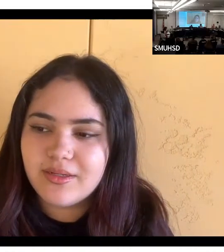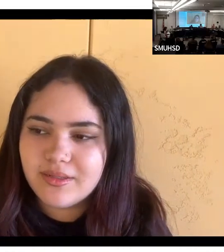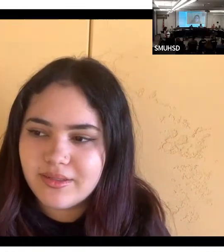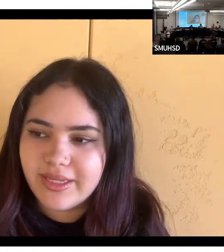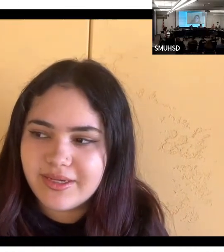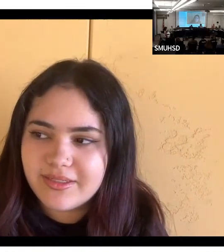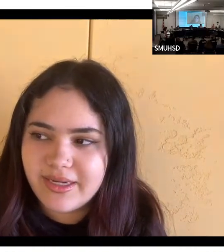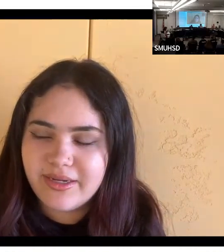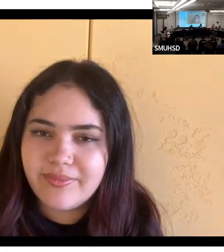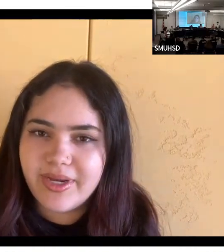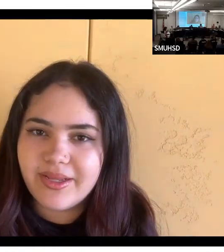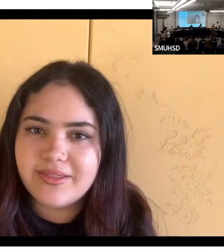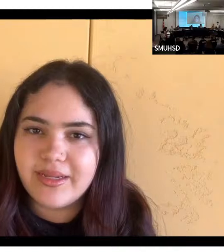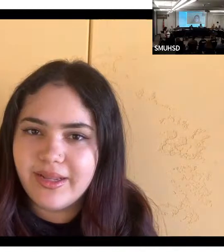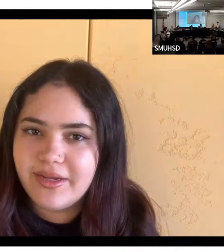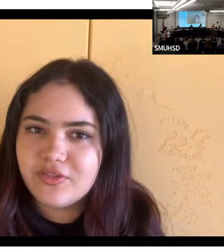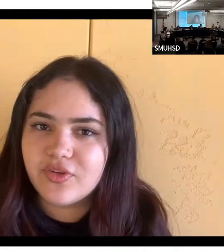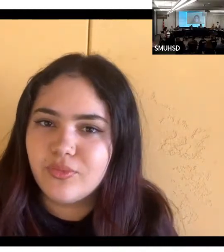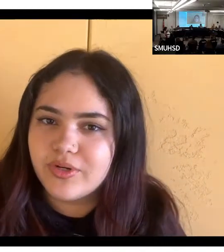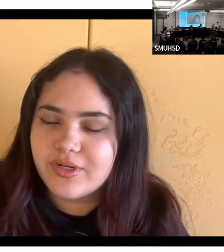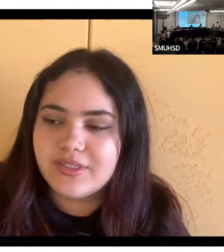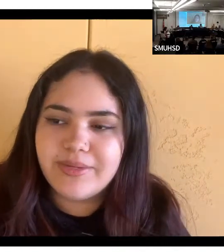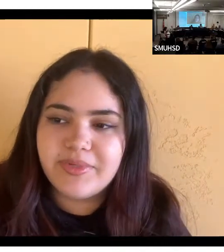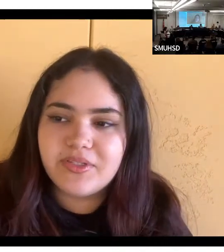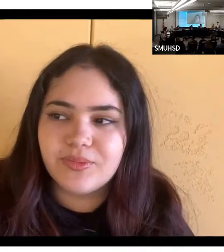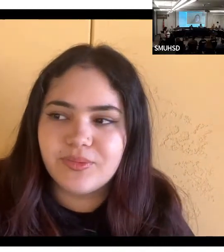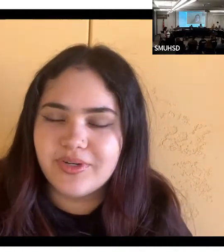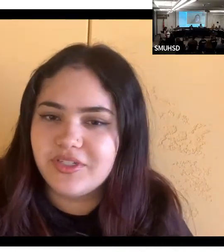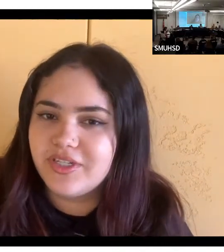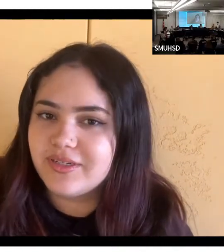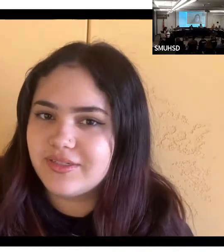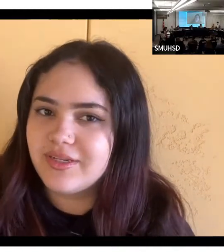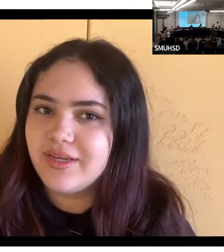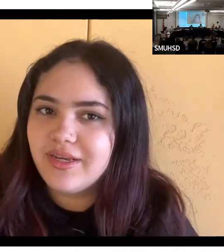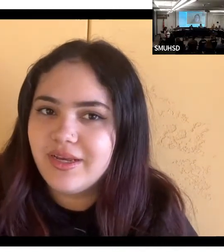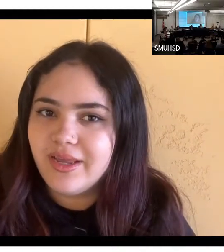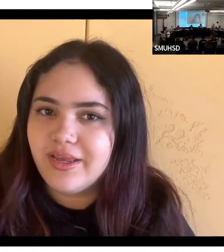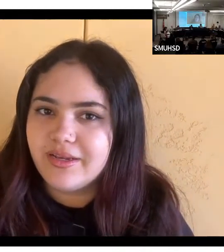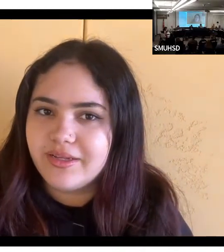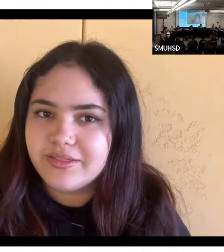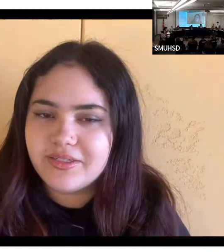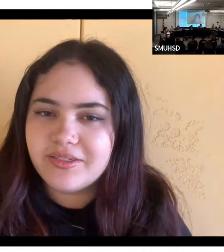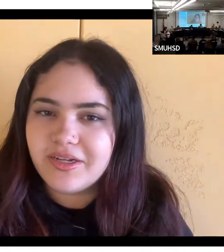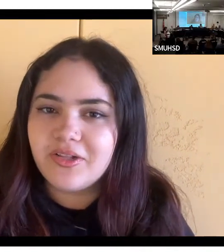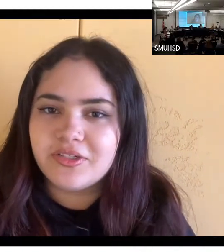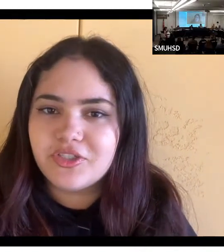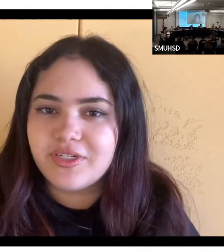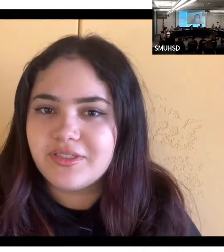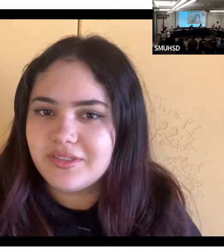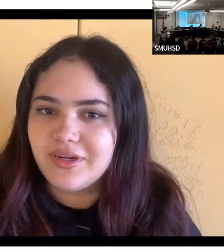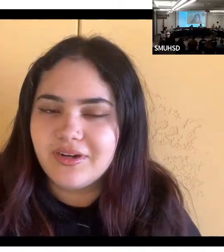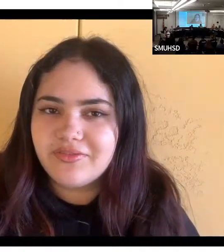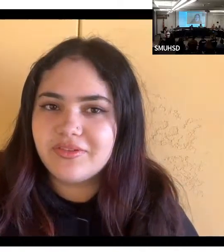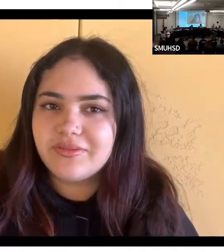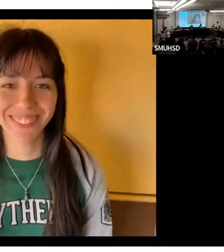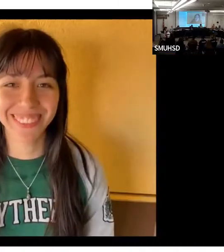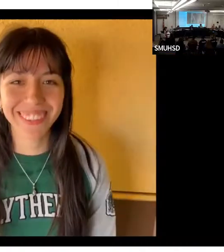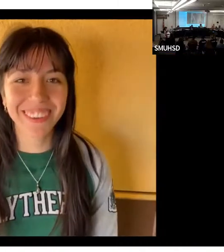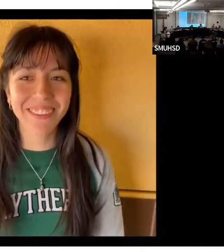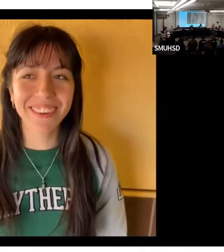like extended my deadlines for homework assignments or projects, and it took a lot of stress